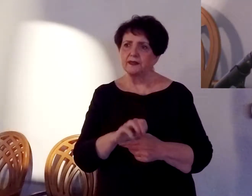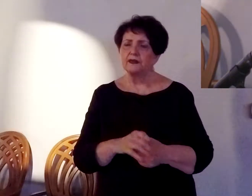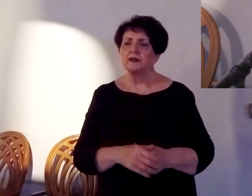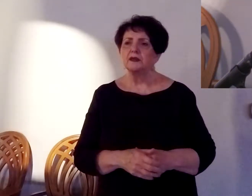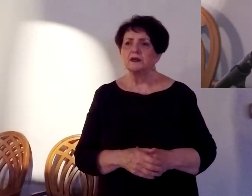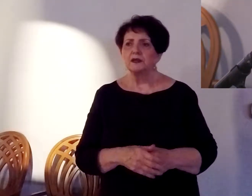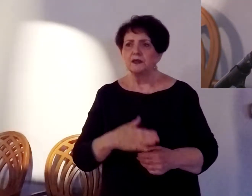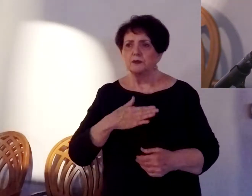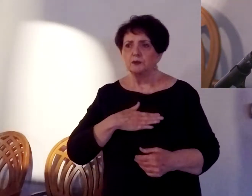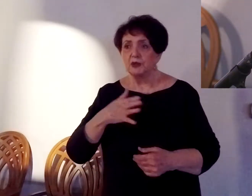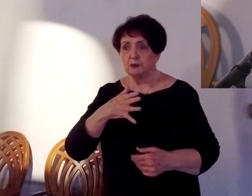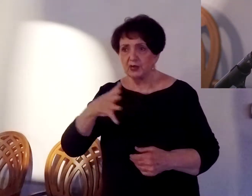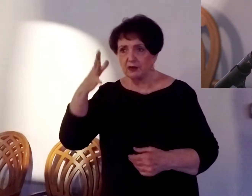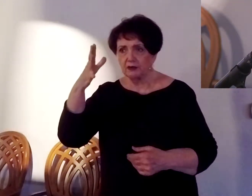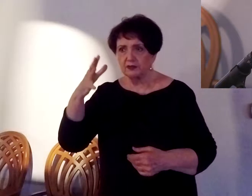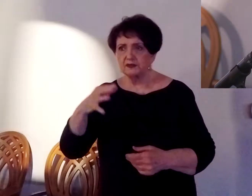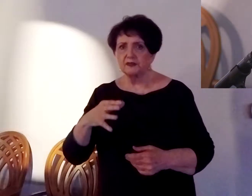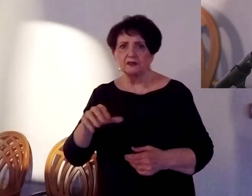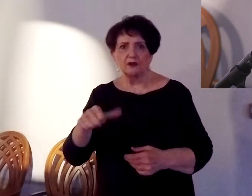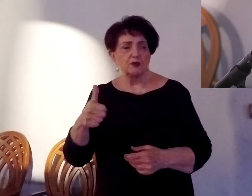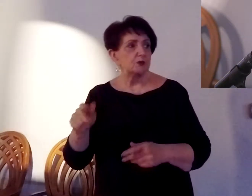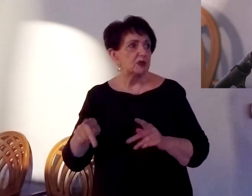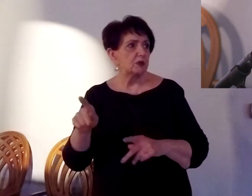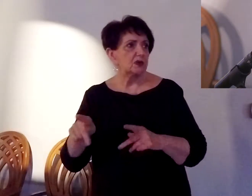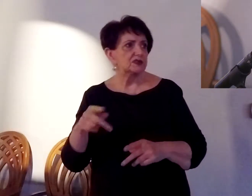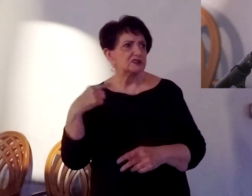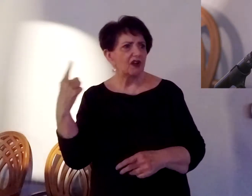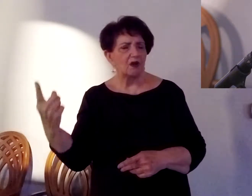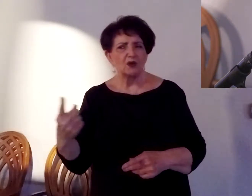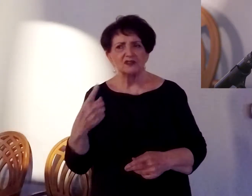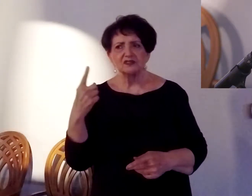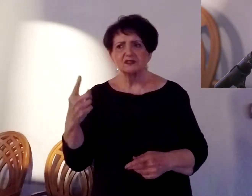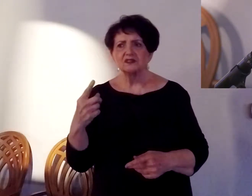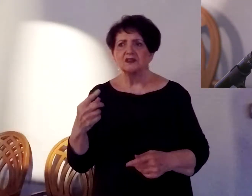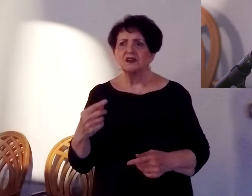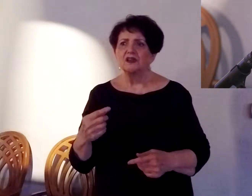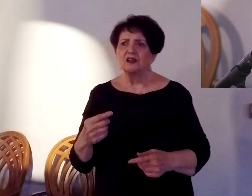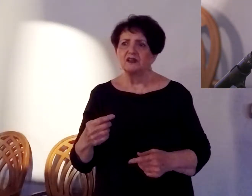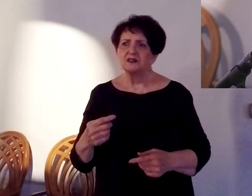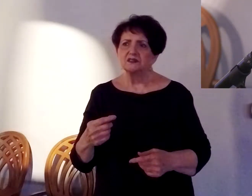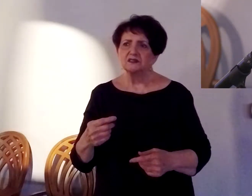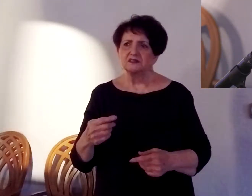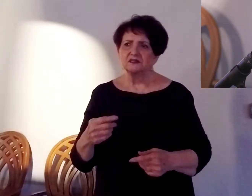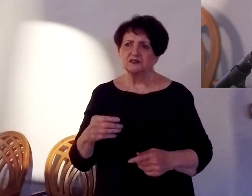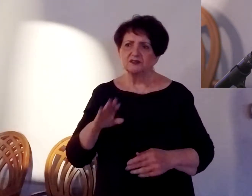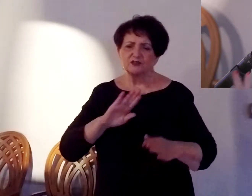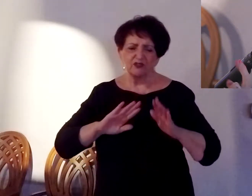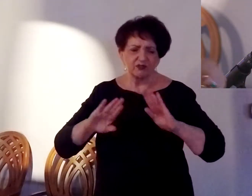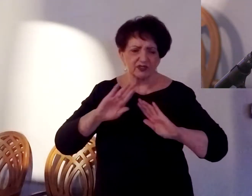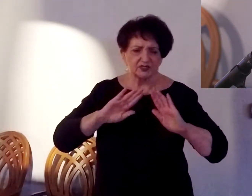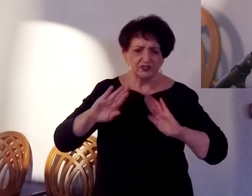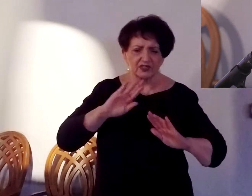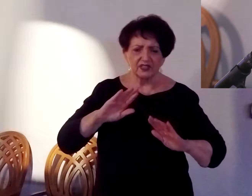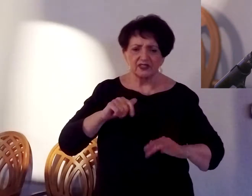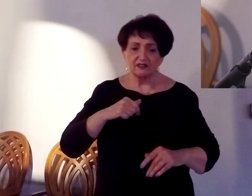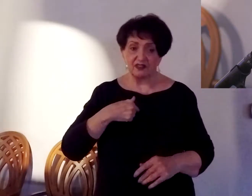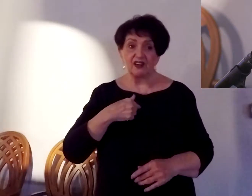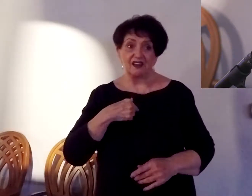my parents and, other people, it's always been kind of an irritant to them that I am